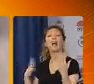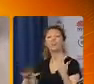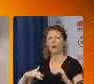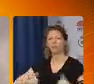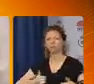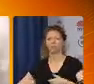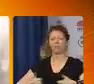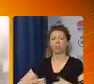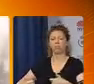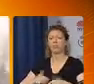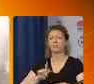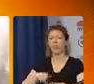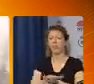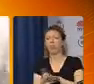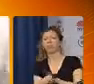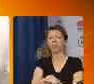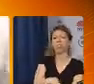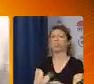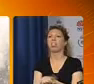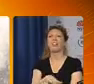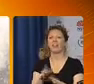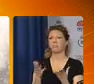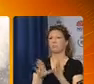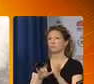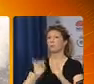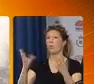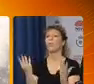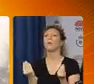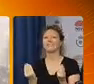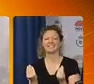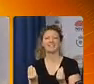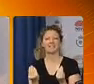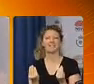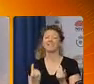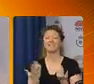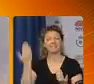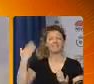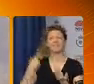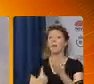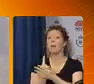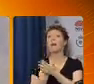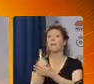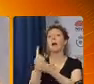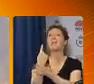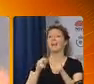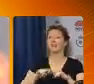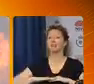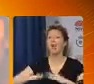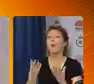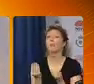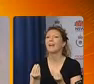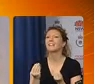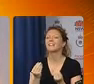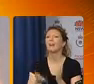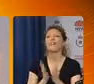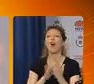off slippery, dirty trails, which history would show too often occurs under those sorts of conditions. What